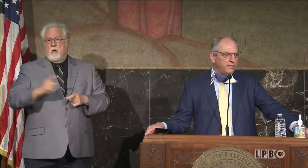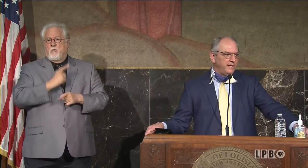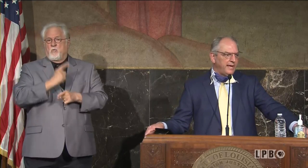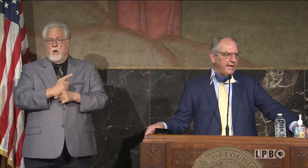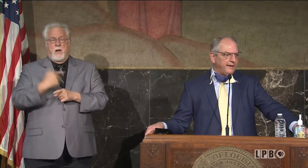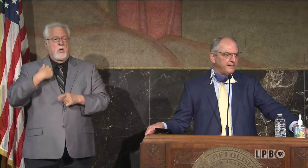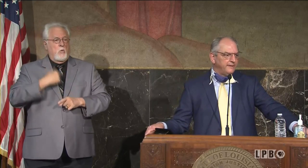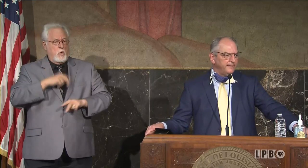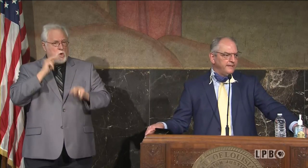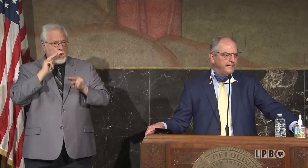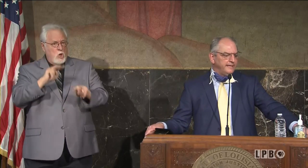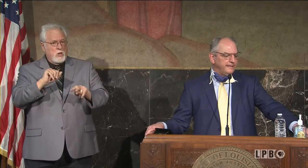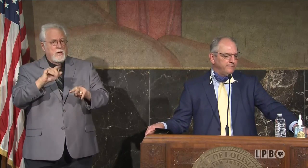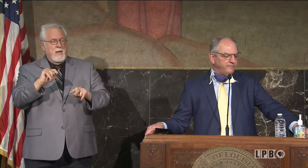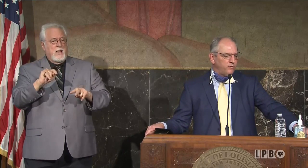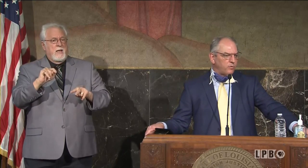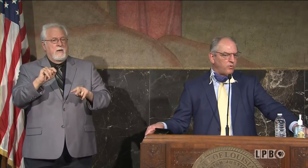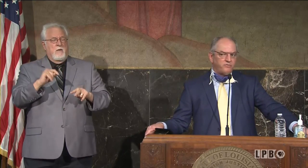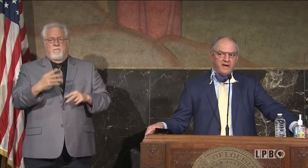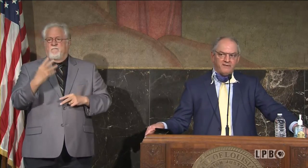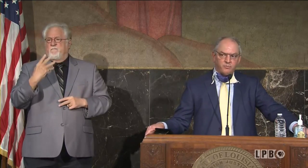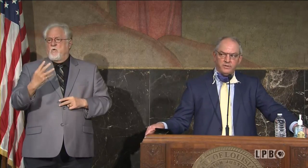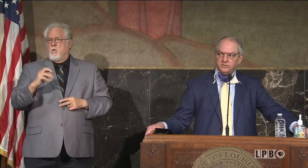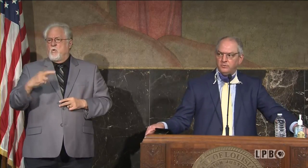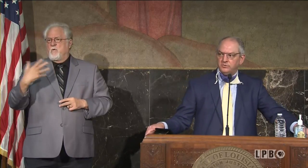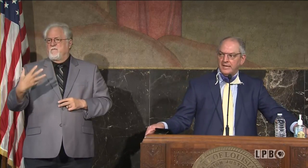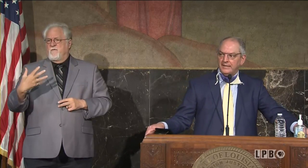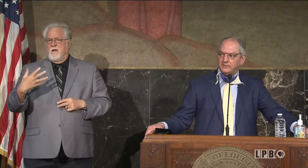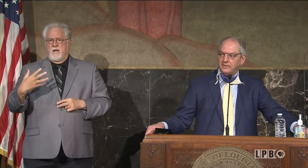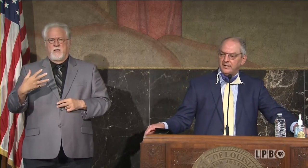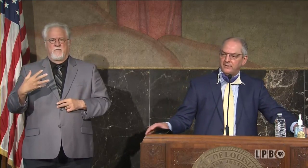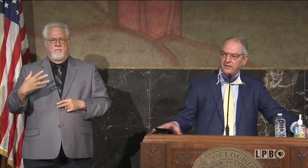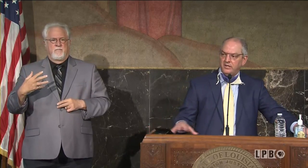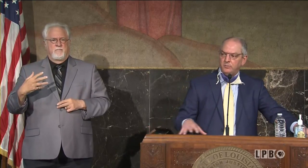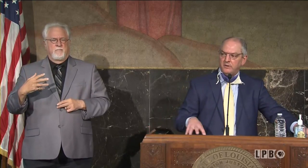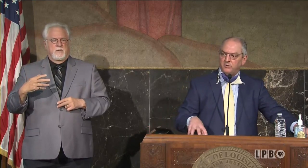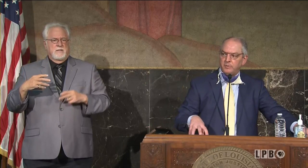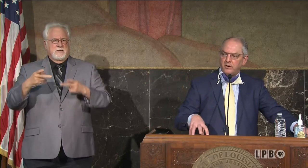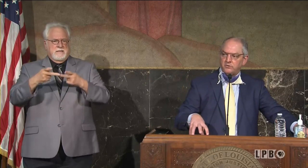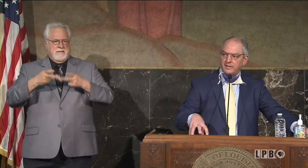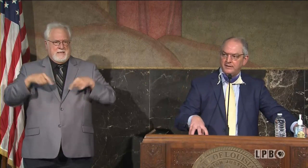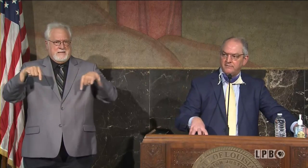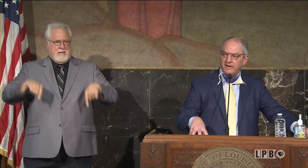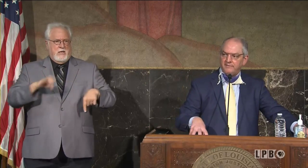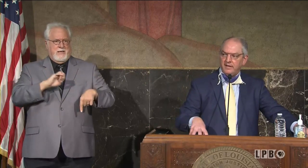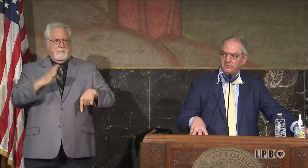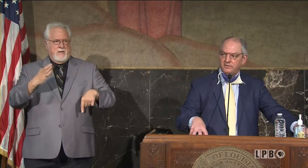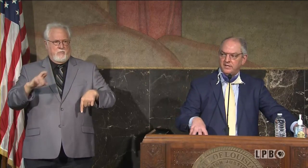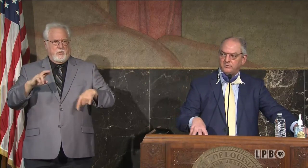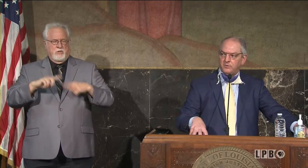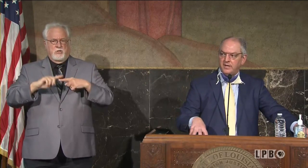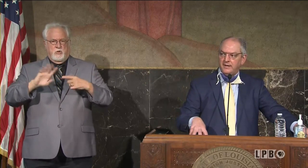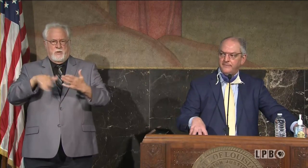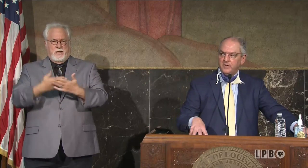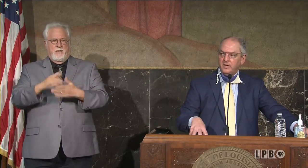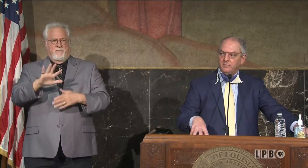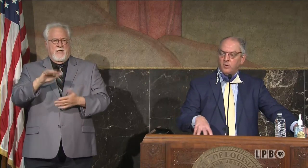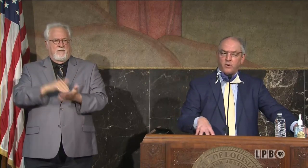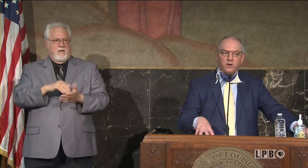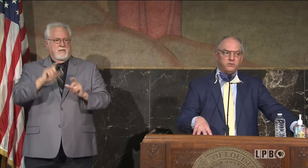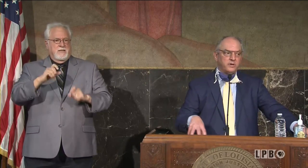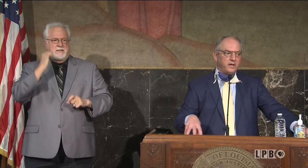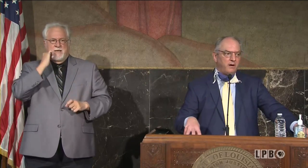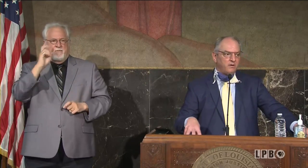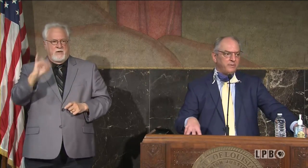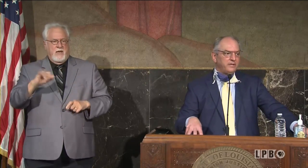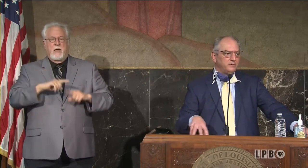We're looking at 4 or 5 principal sites here in East Baton Rouge Parish to get to 5,000 tests per day, but